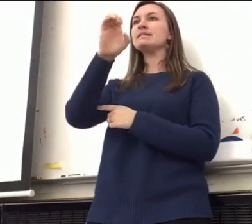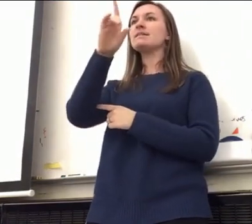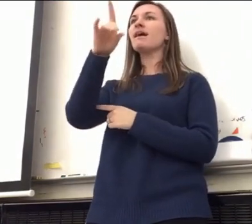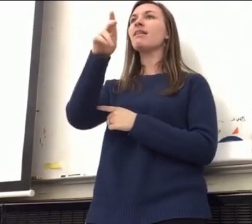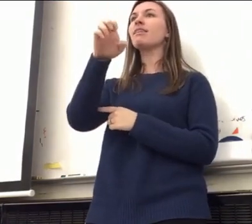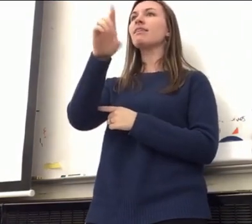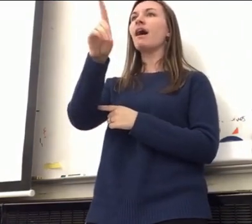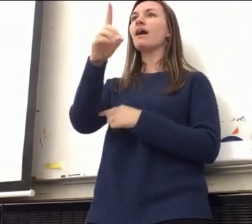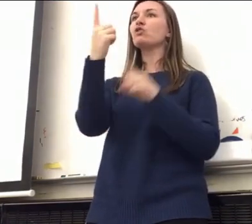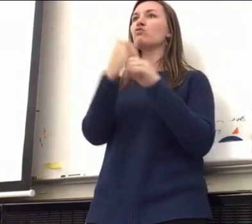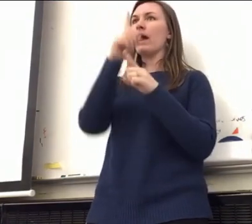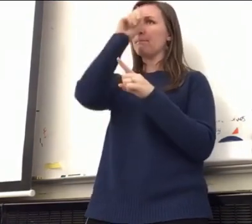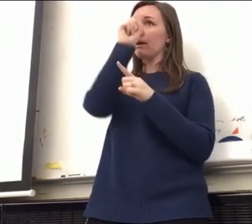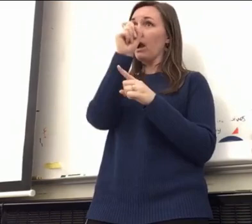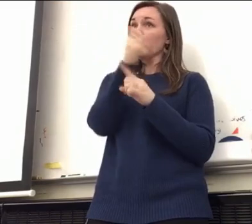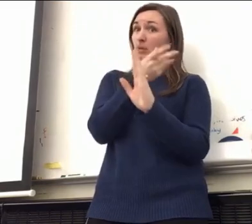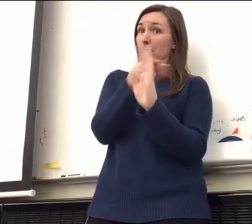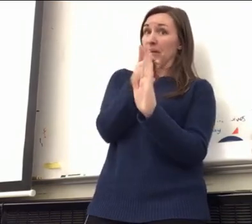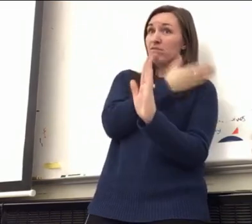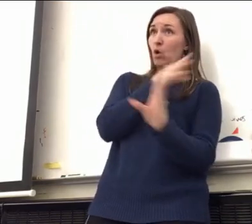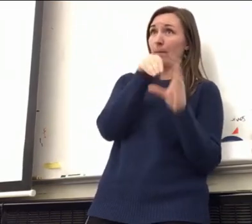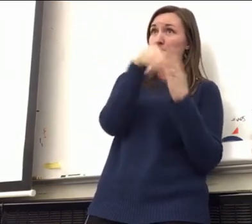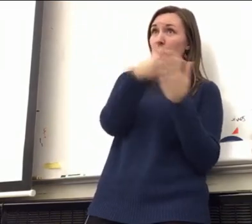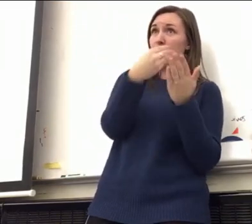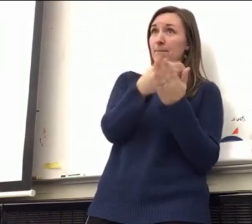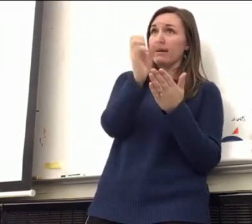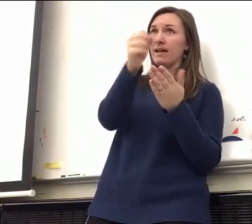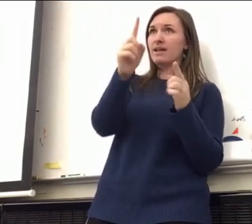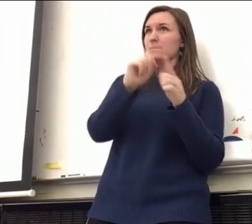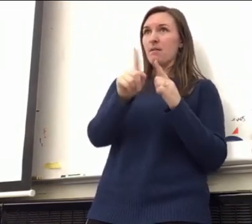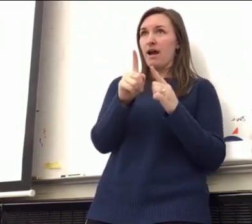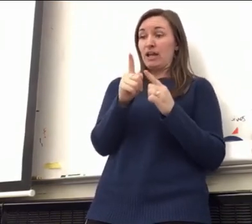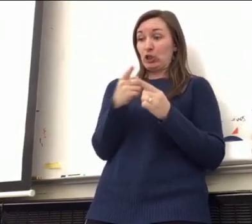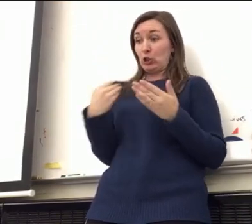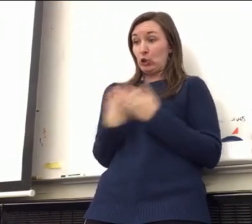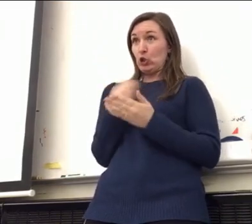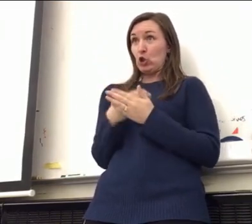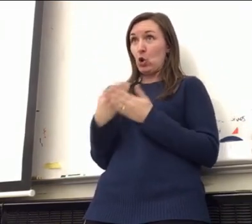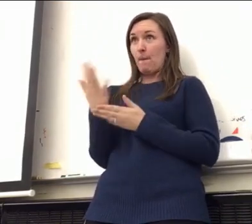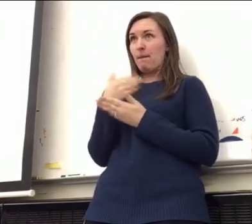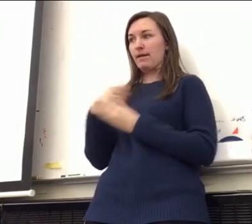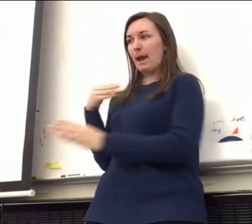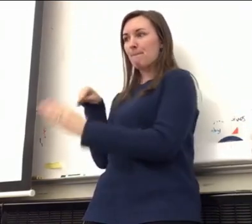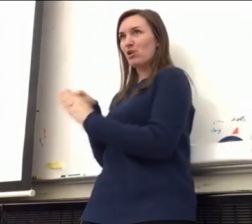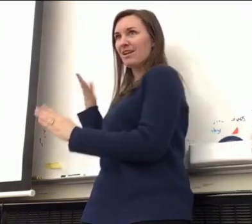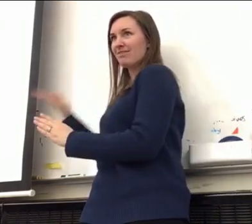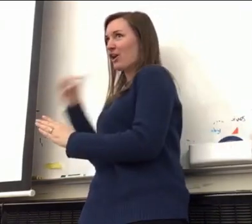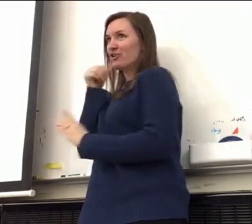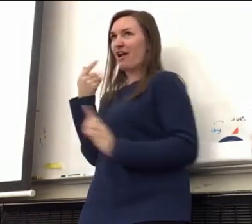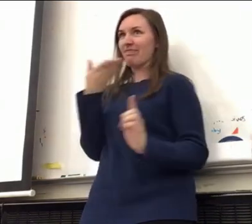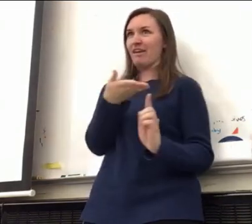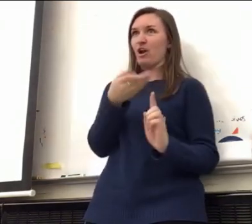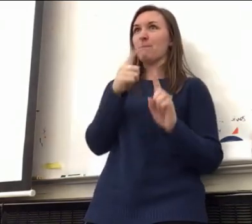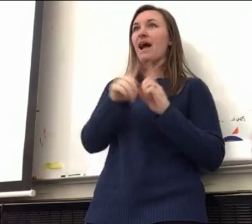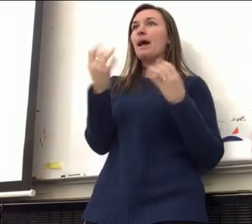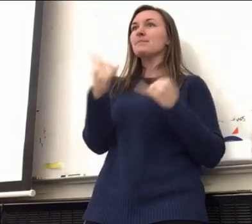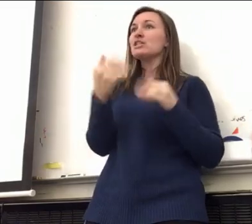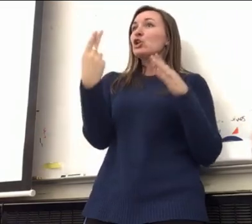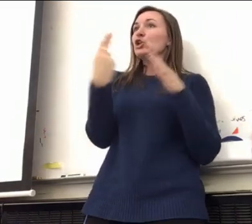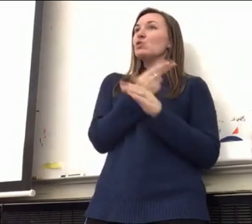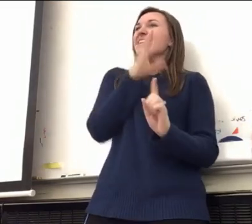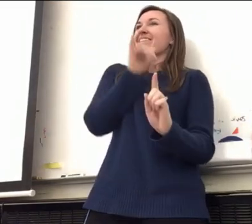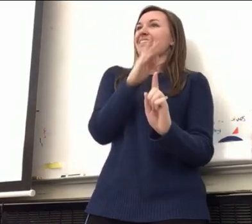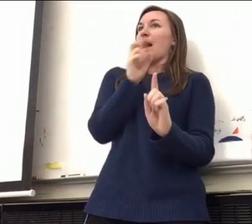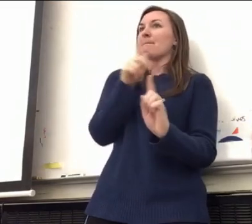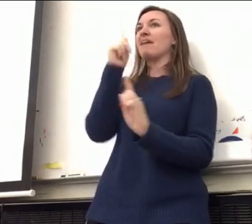move our money to another bank. The money in the current bank that we have, the National Bank, we're going to run out of it. There's no more money left in the bank, and